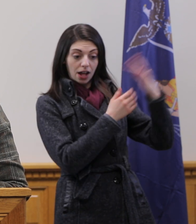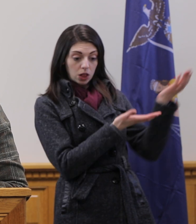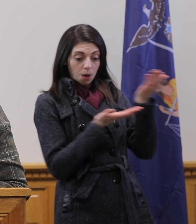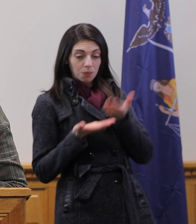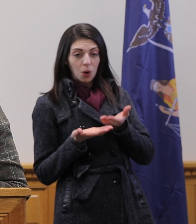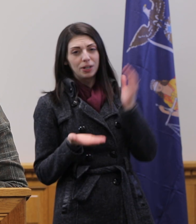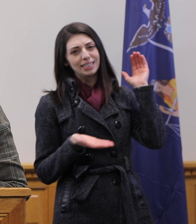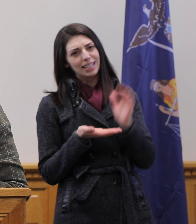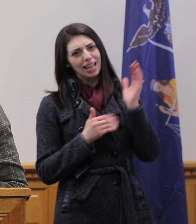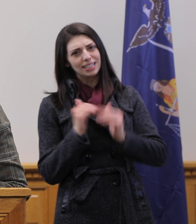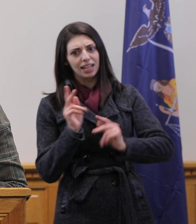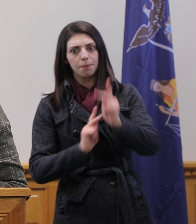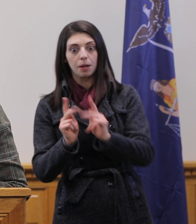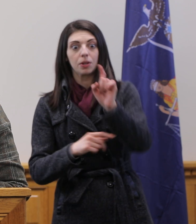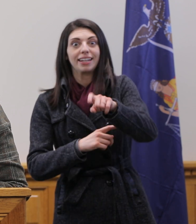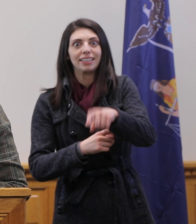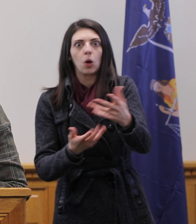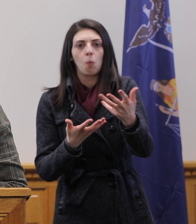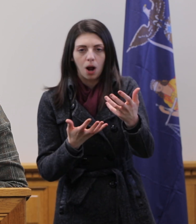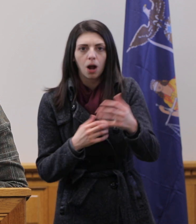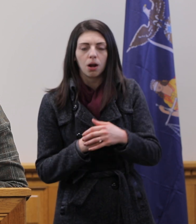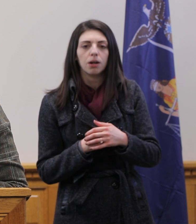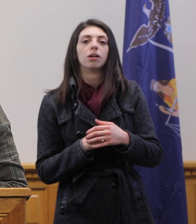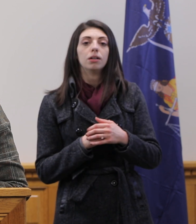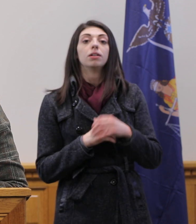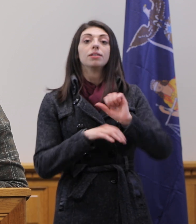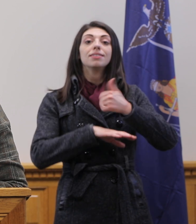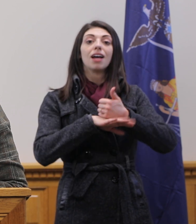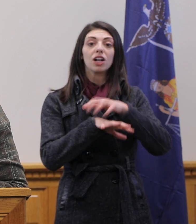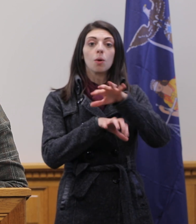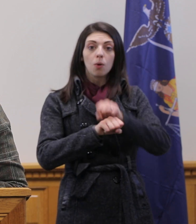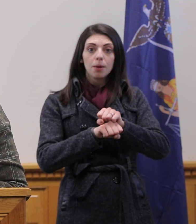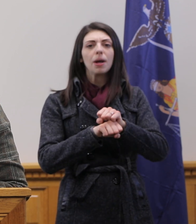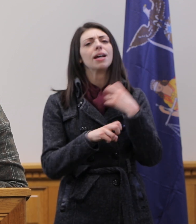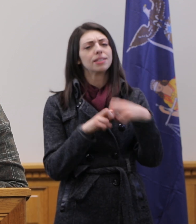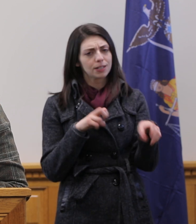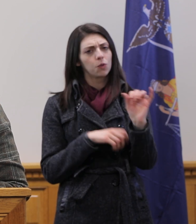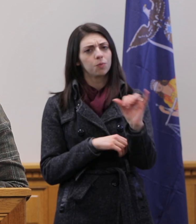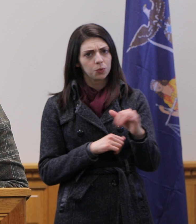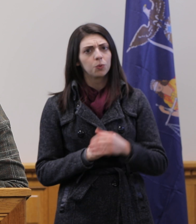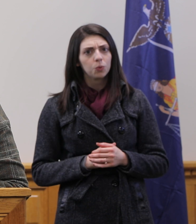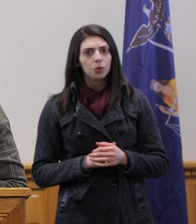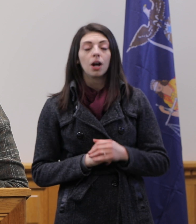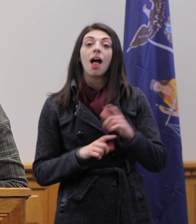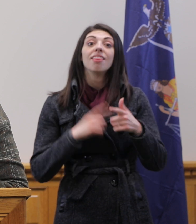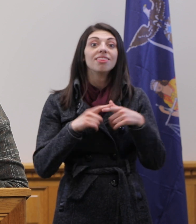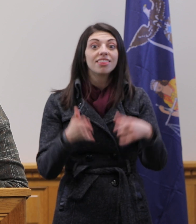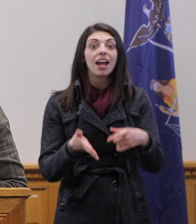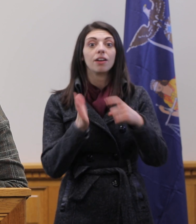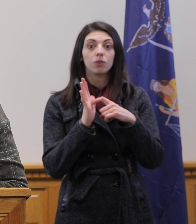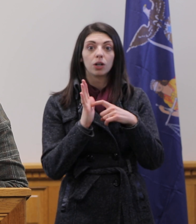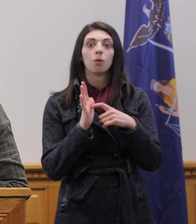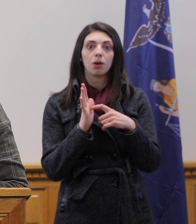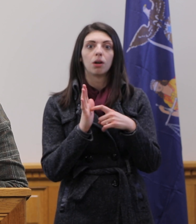to receive it, making the task of securing an appointment a tough job. Add in the requirement of needing to